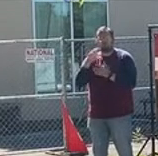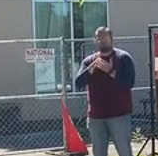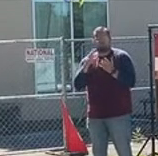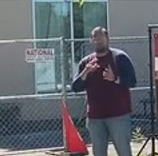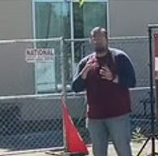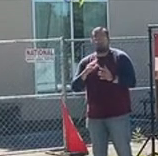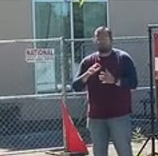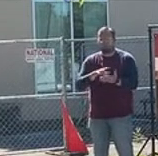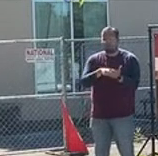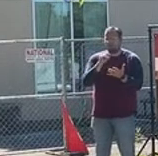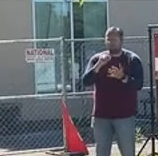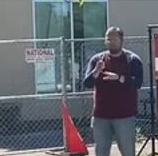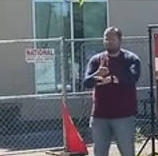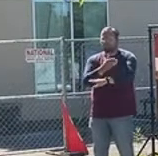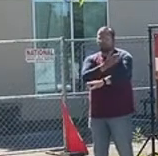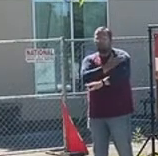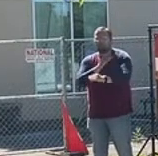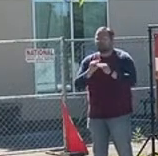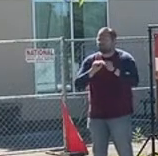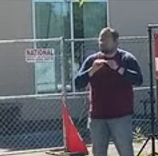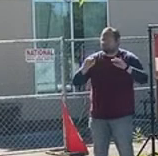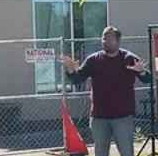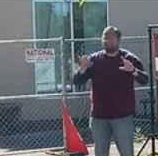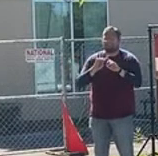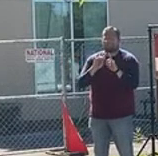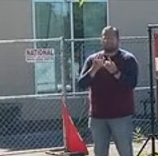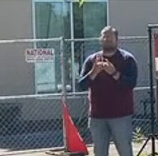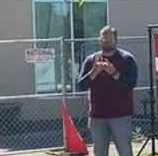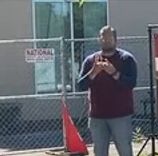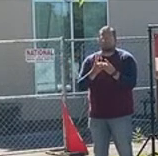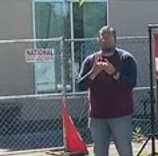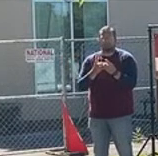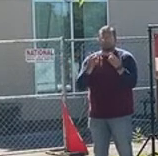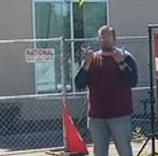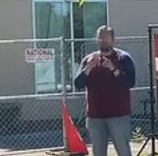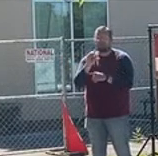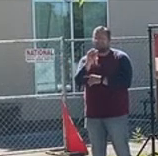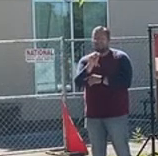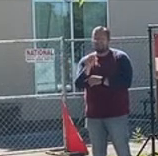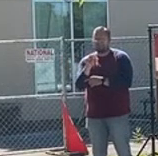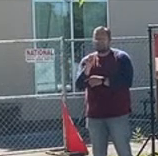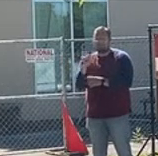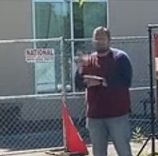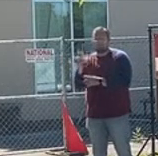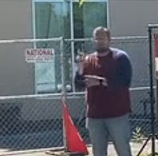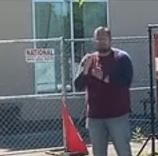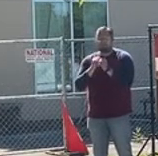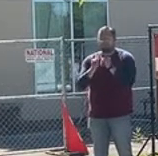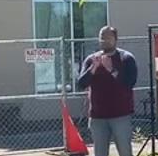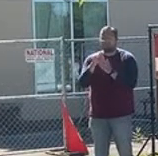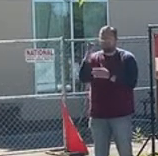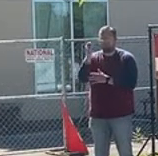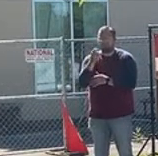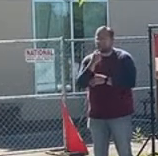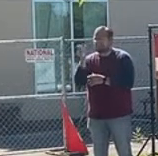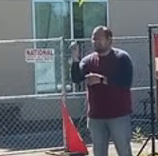grow across the district. When Salem and Keizer passed the bond, they said yes to relief for